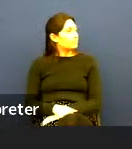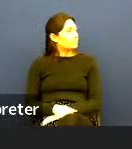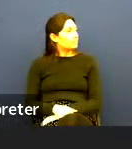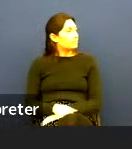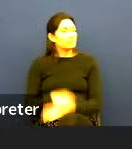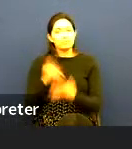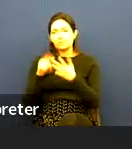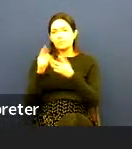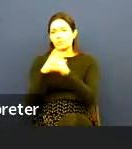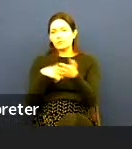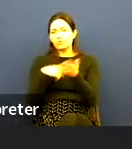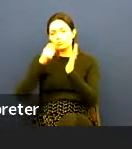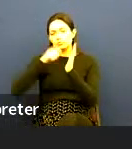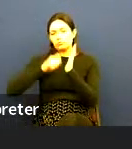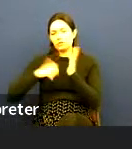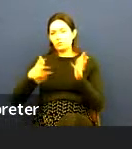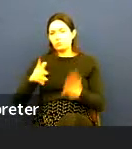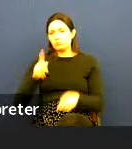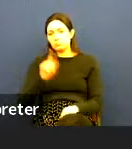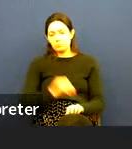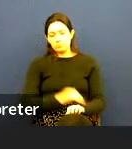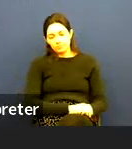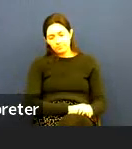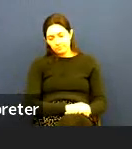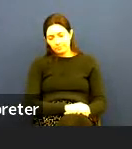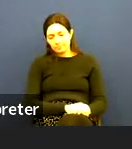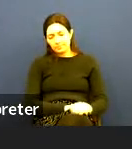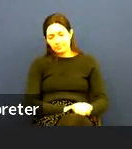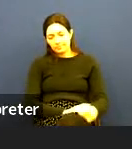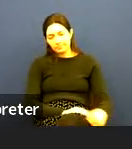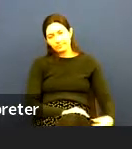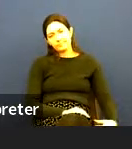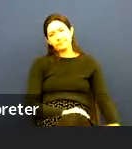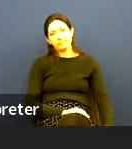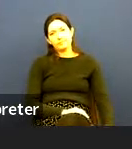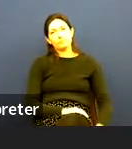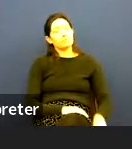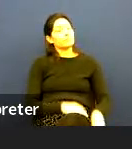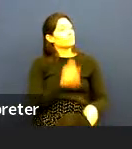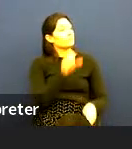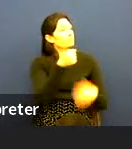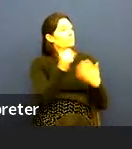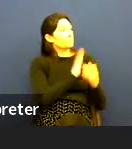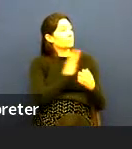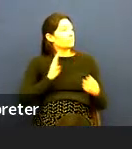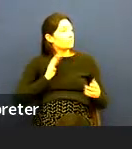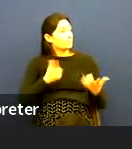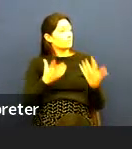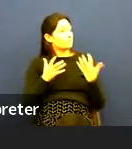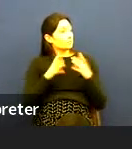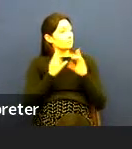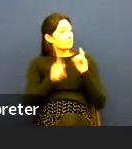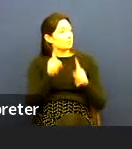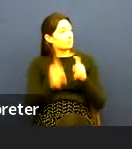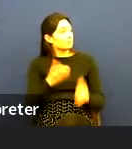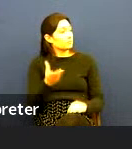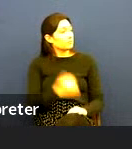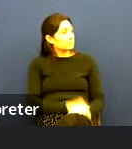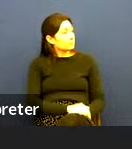I'm just writing out a condition for Okay. when I go to approve. Other questions from the town board? Any- Oh, go